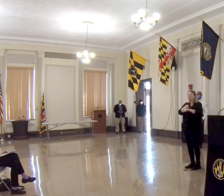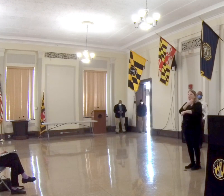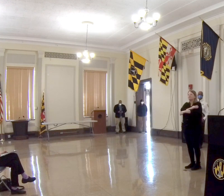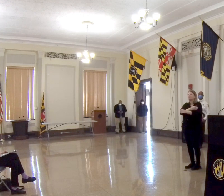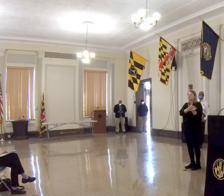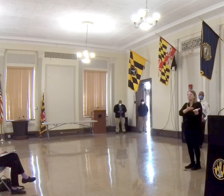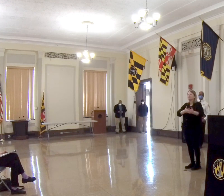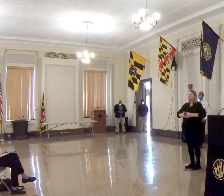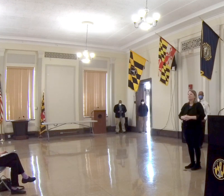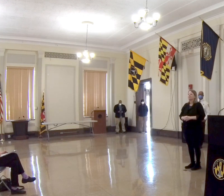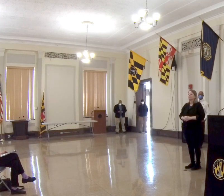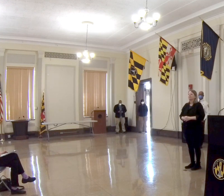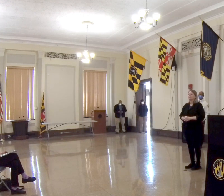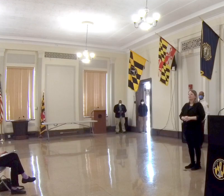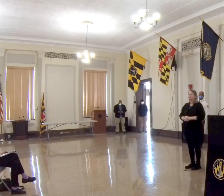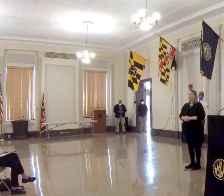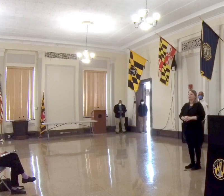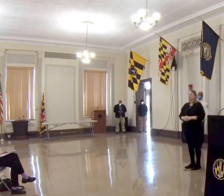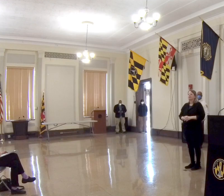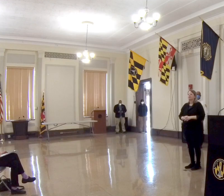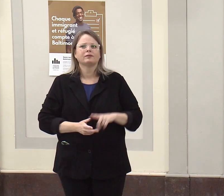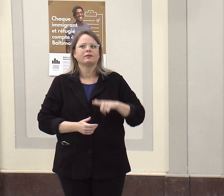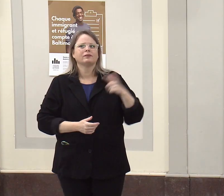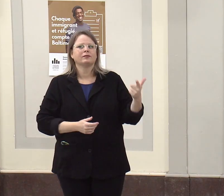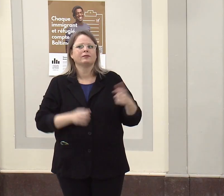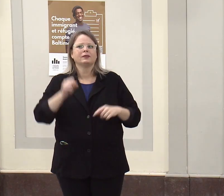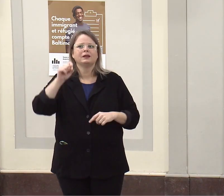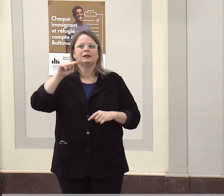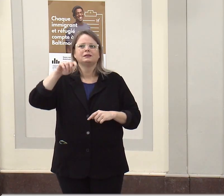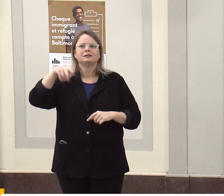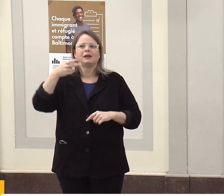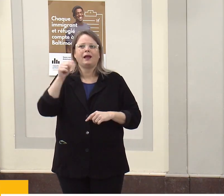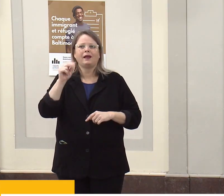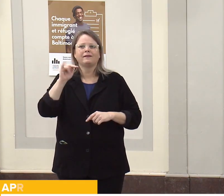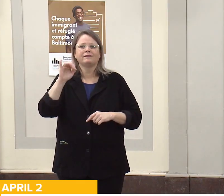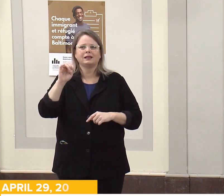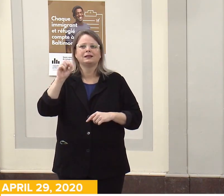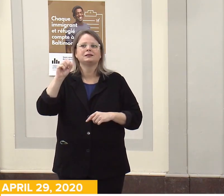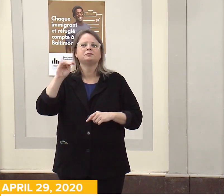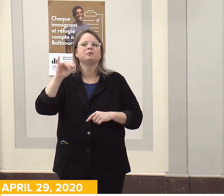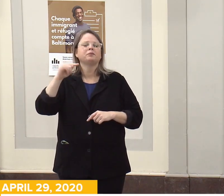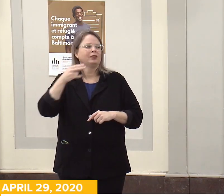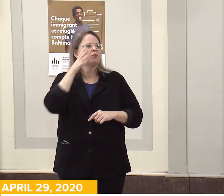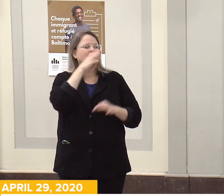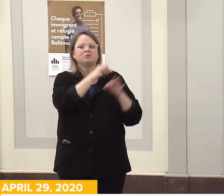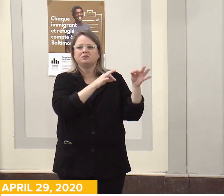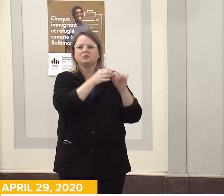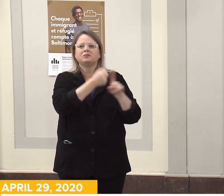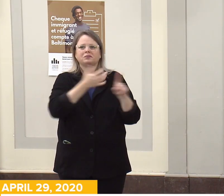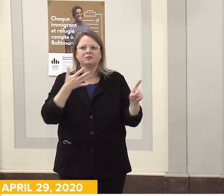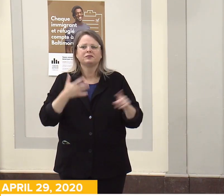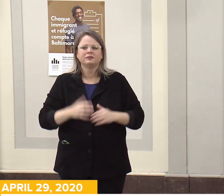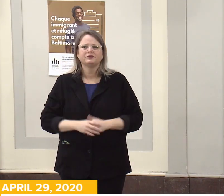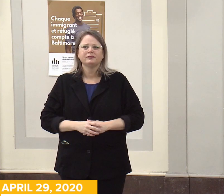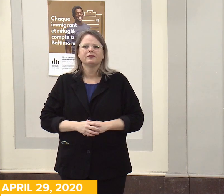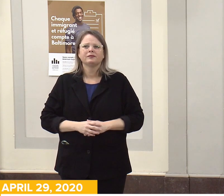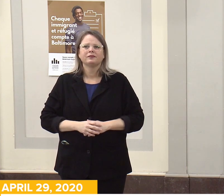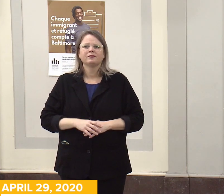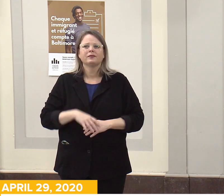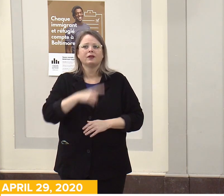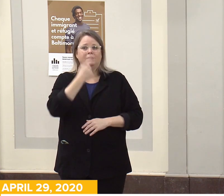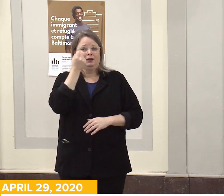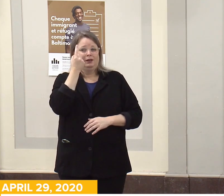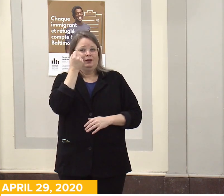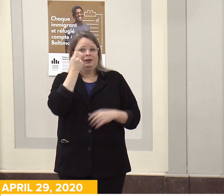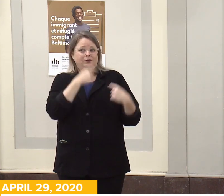We have Stephanie Smith, Delegate Stephanie Smith. Good morning. One of the main things we've had to do with our